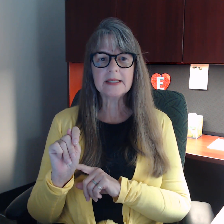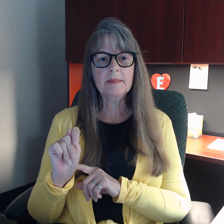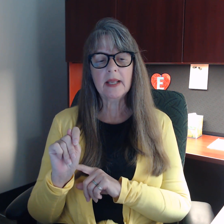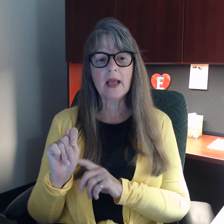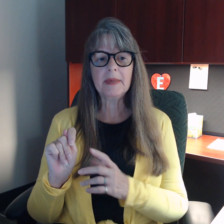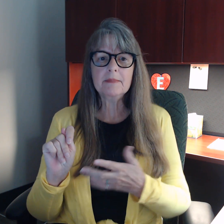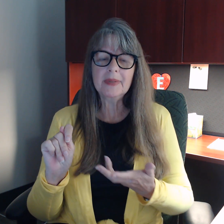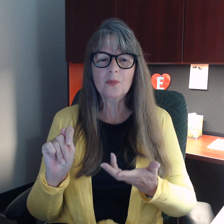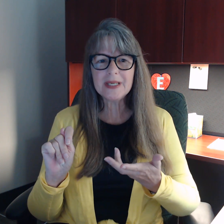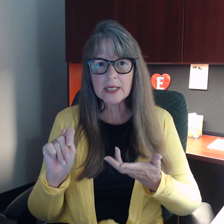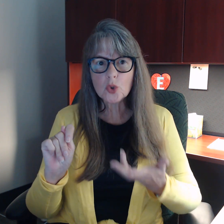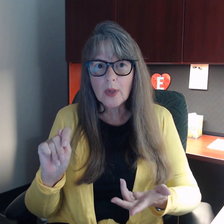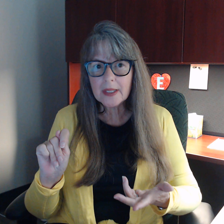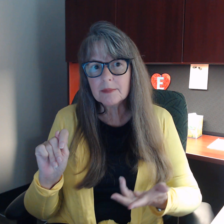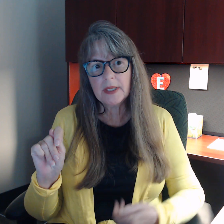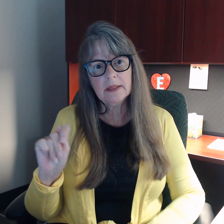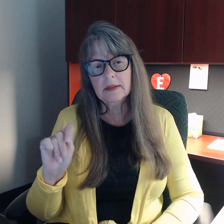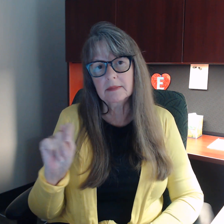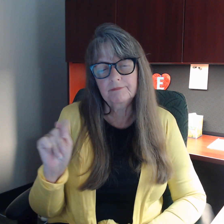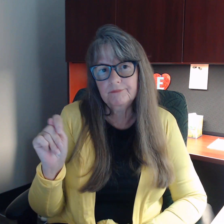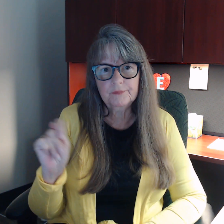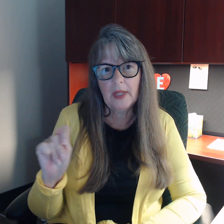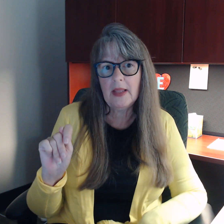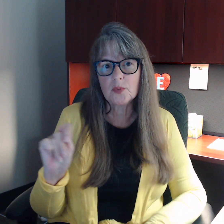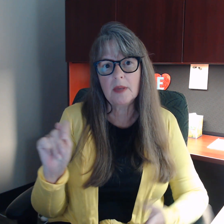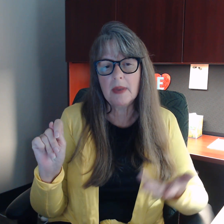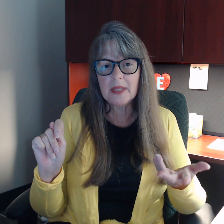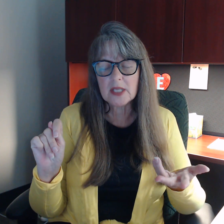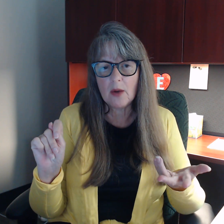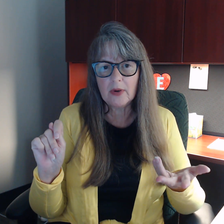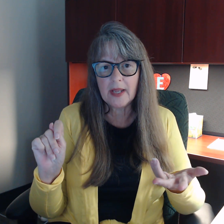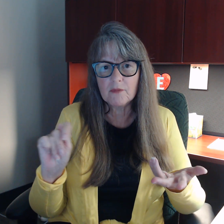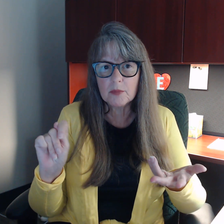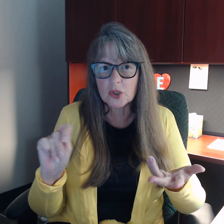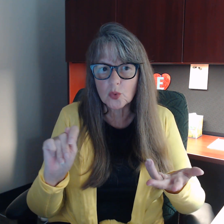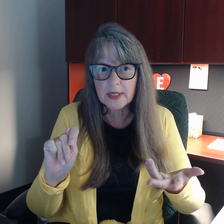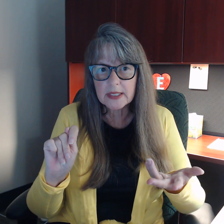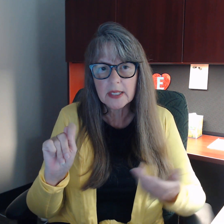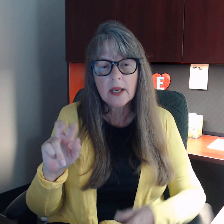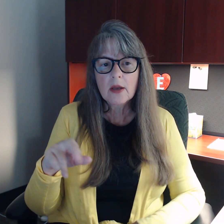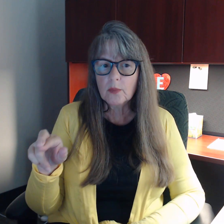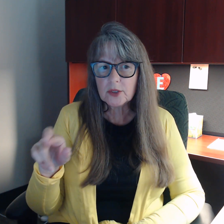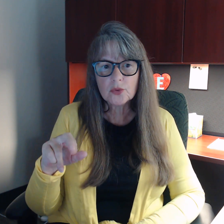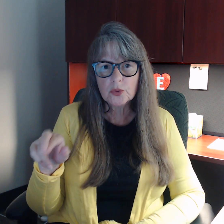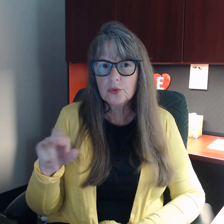mean, we say toilet, but, and that's what maybe that's where it came from, was the toilet. Restroom,